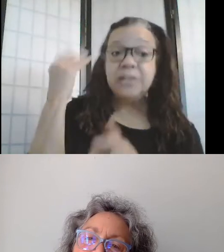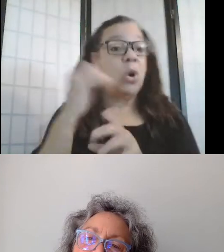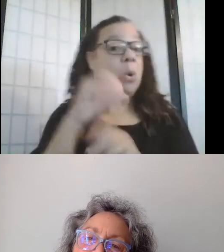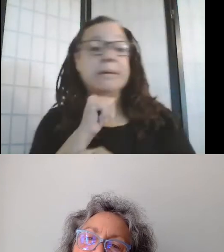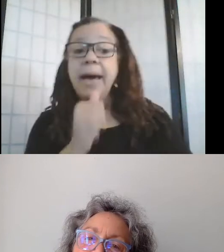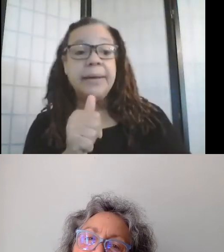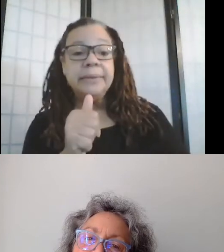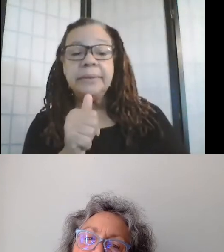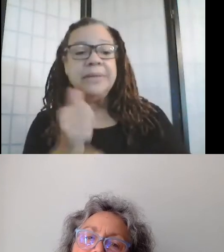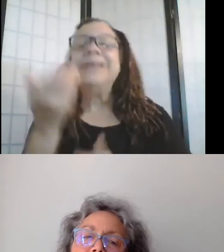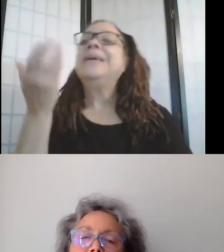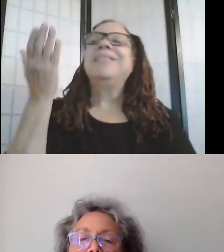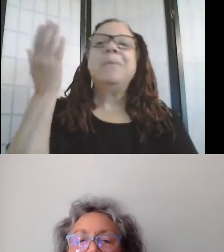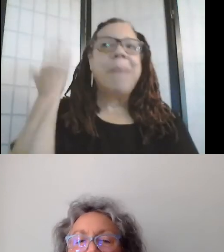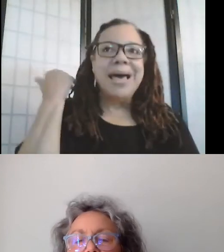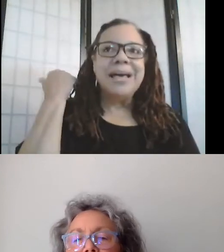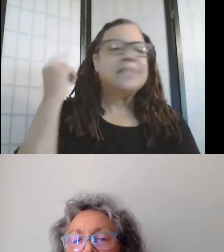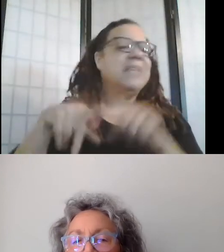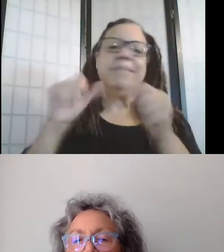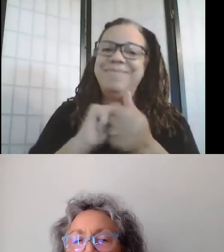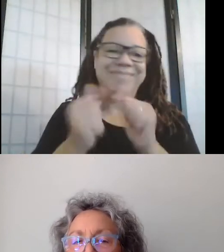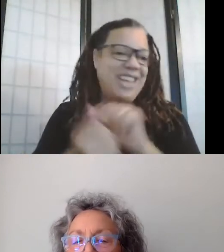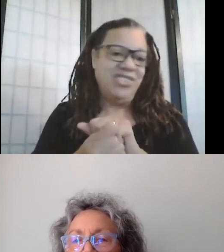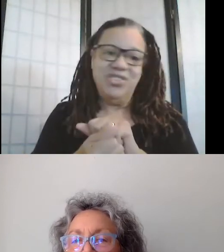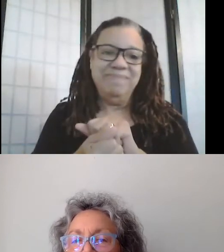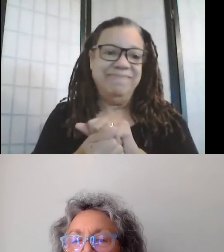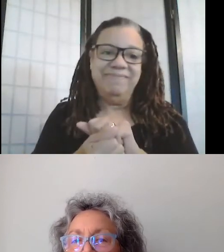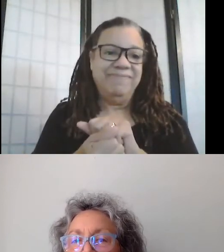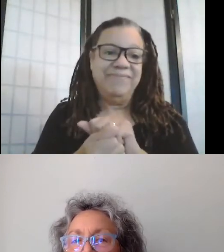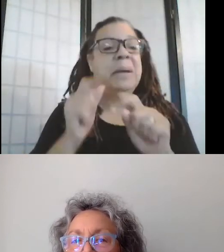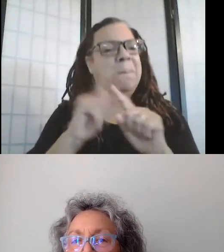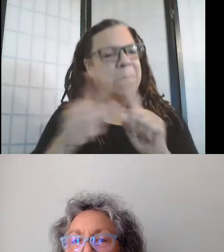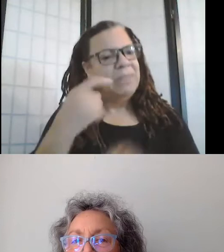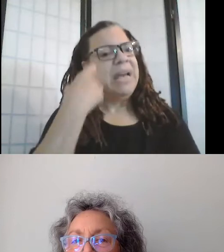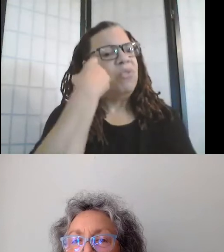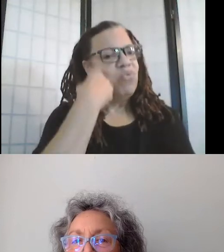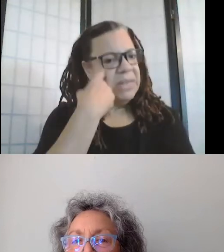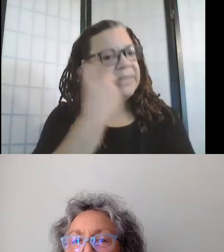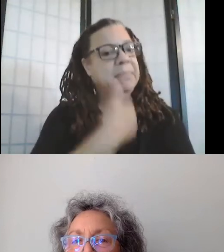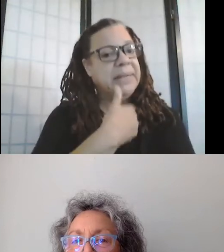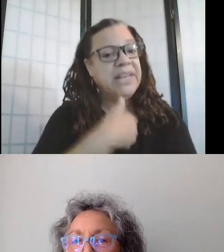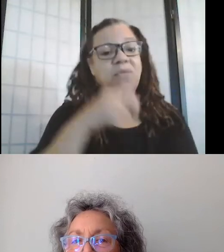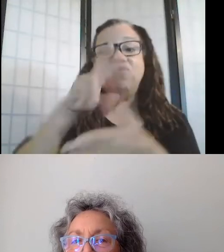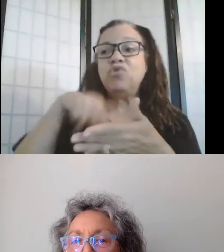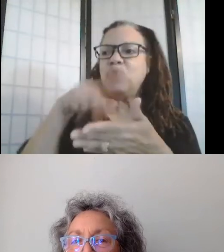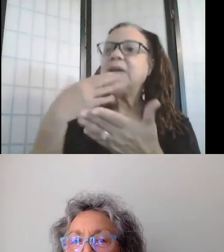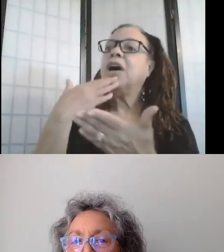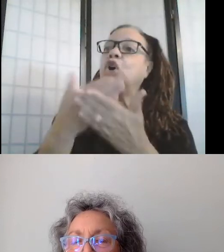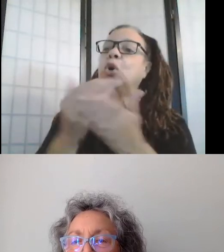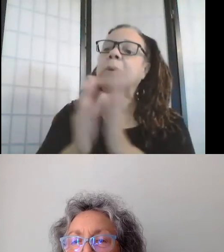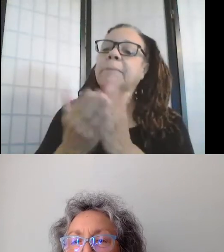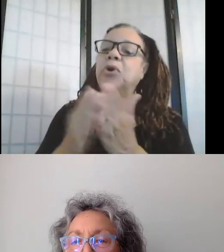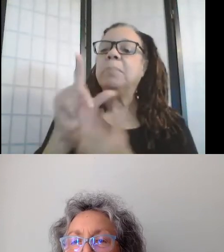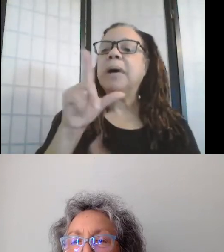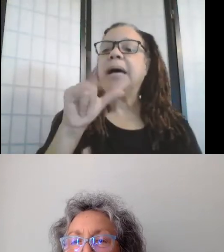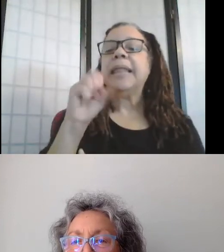is immutable in some sense. And yet, I recently was reading a very, very good book by Lisa Genova, who's